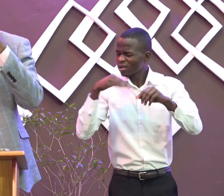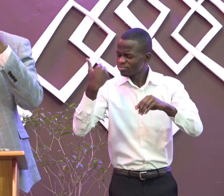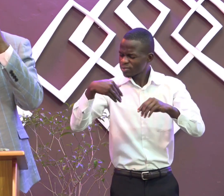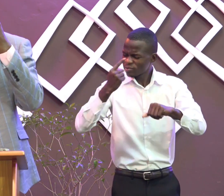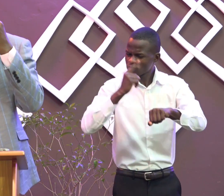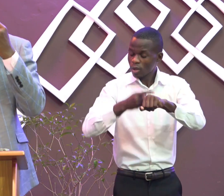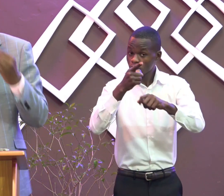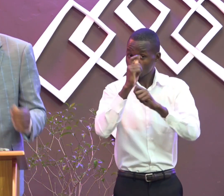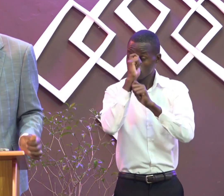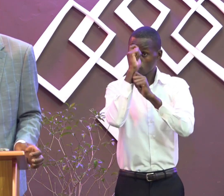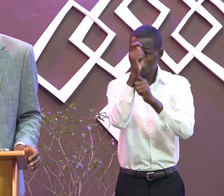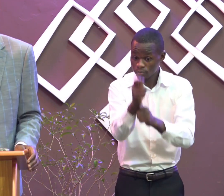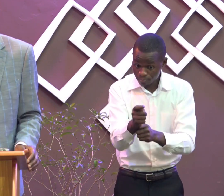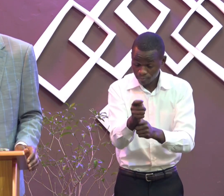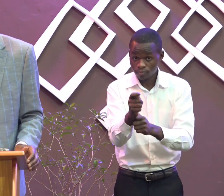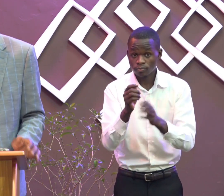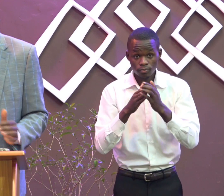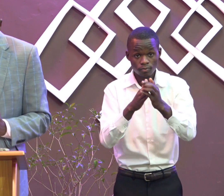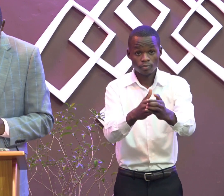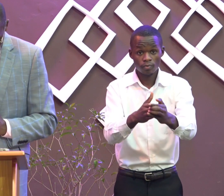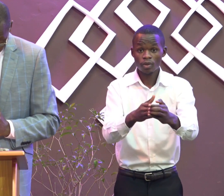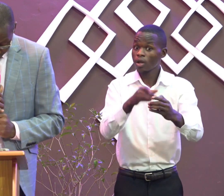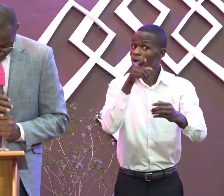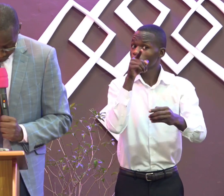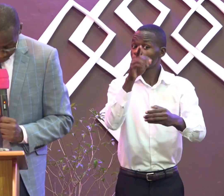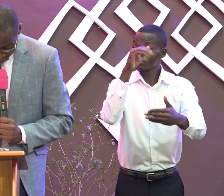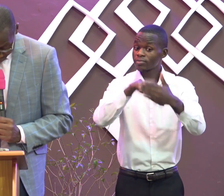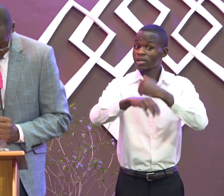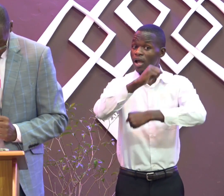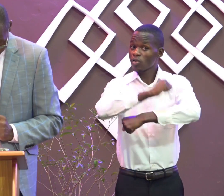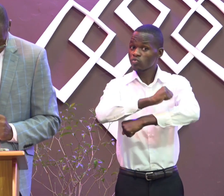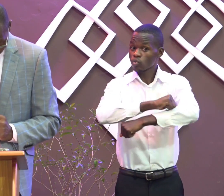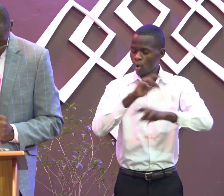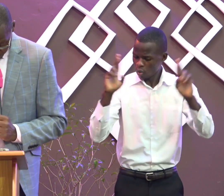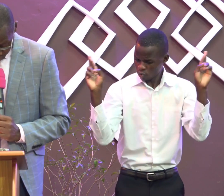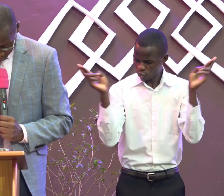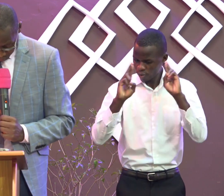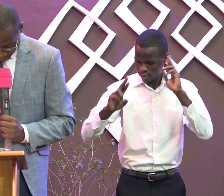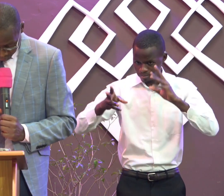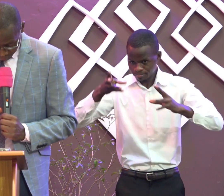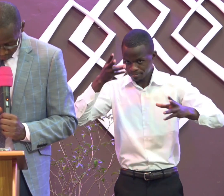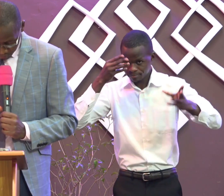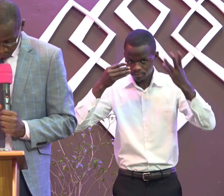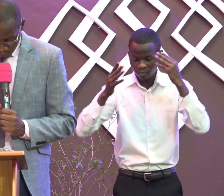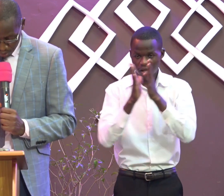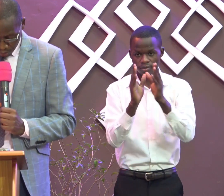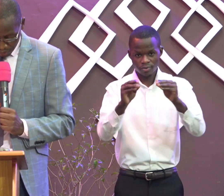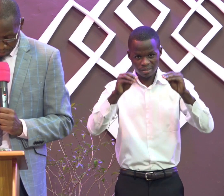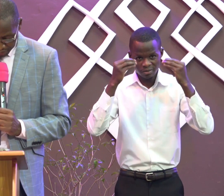omukulembeze. Whenever you obey leadership, obeera mu ssomero ery'okuyigirizibwa. Then you have joined the school of